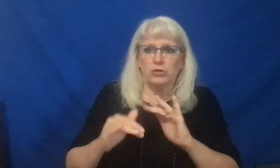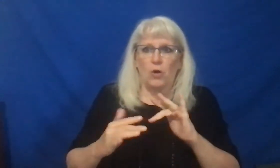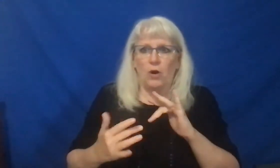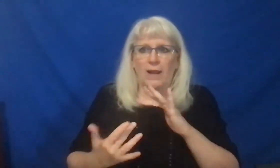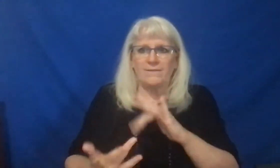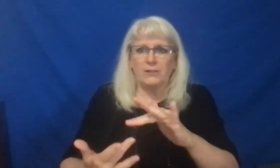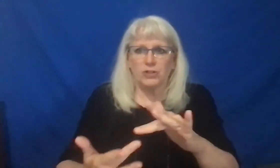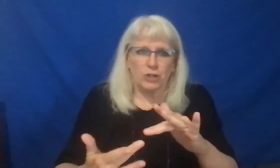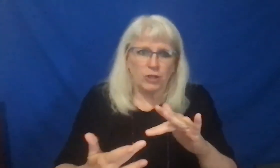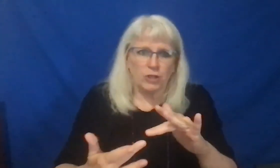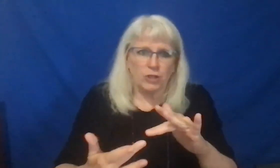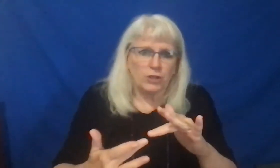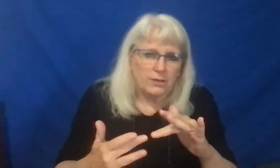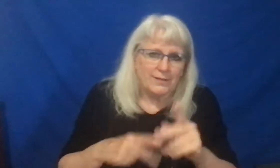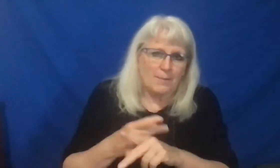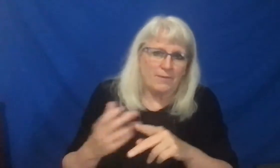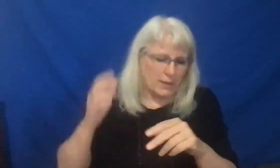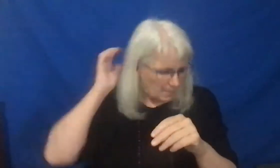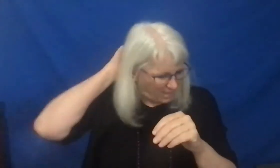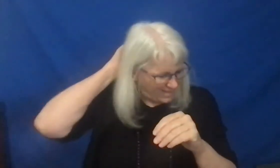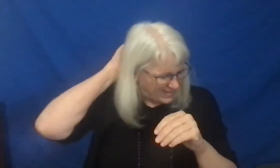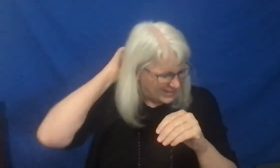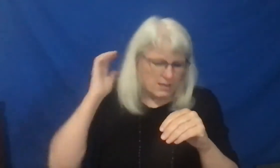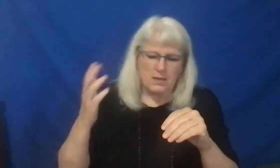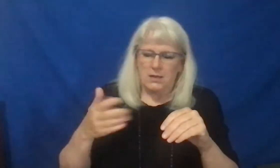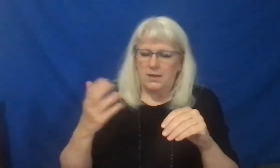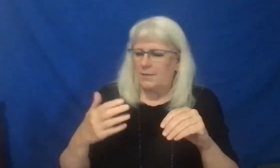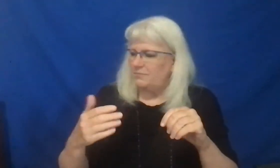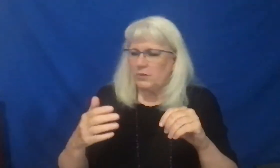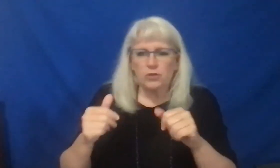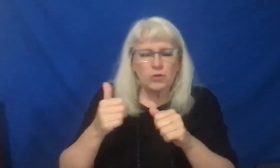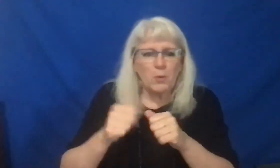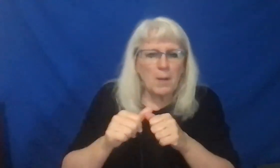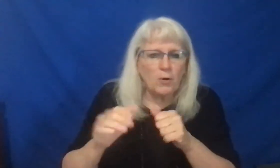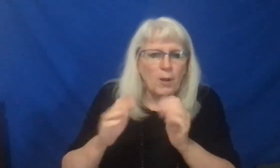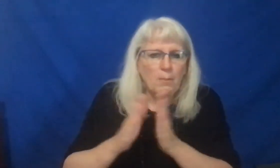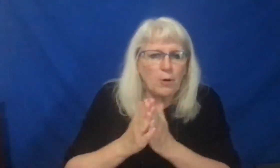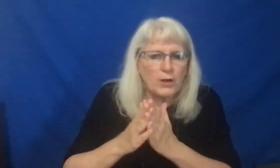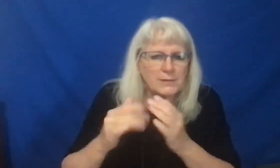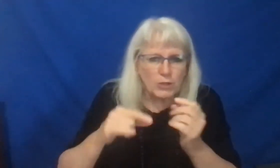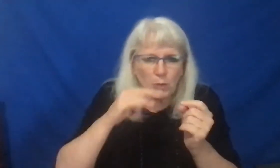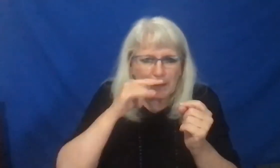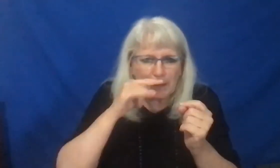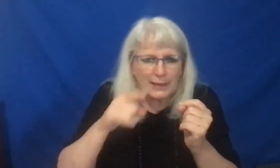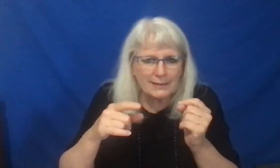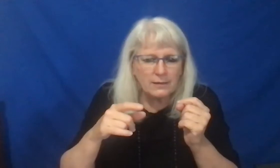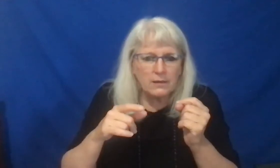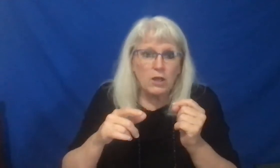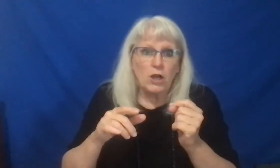deal, where uh, I don't know if you remember those books as a kid, but it was like, turn to page 17 if you want to